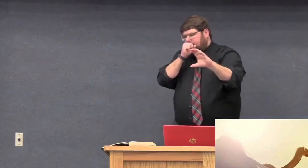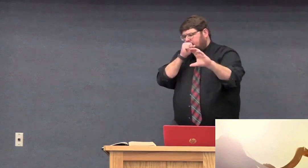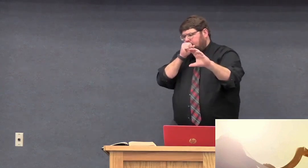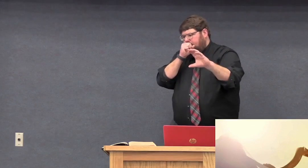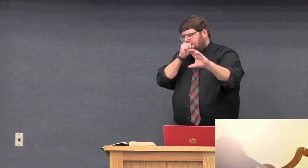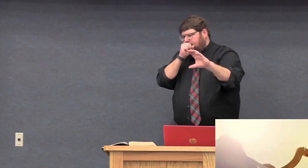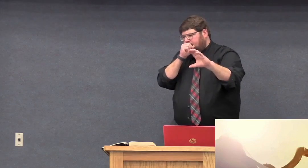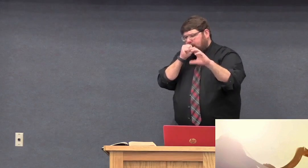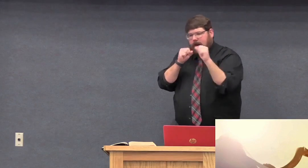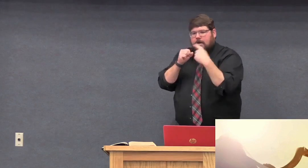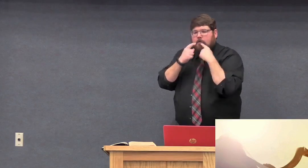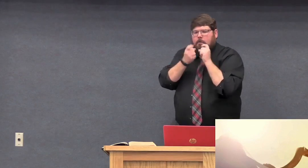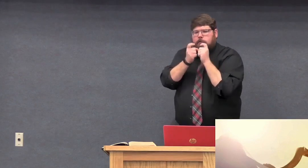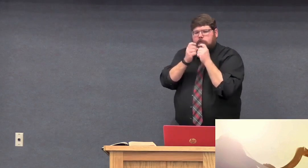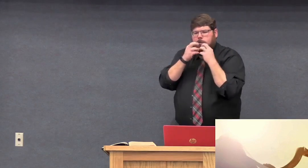called a shofar.